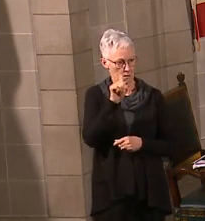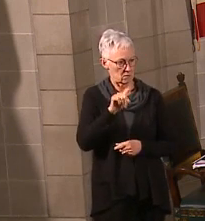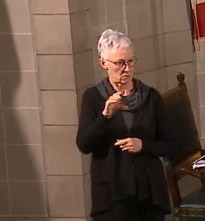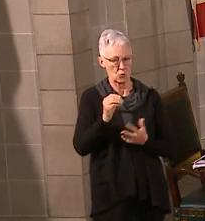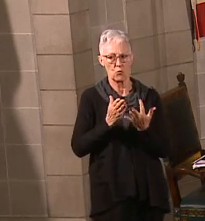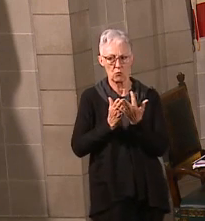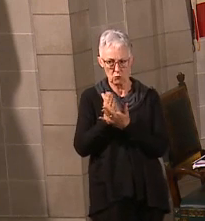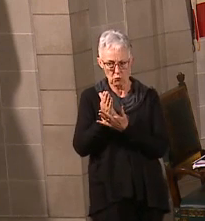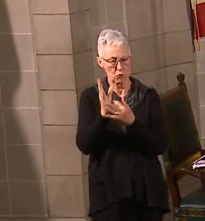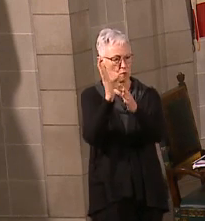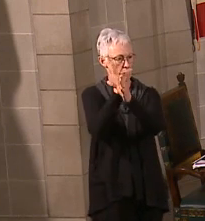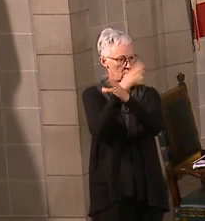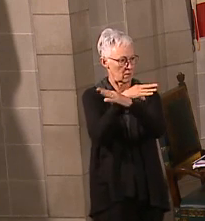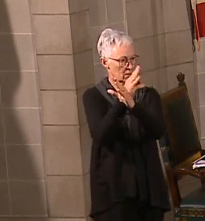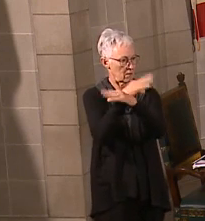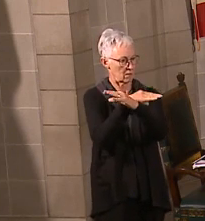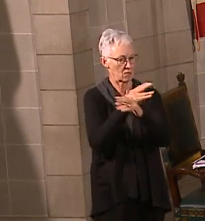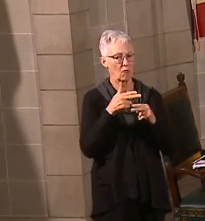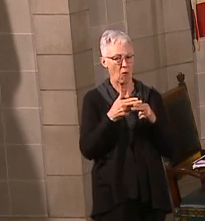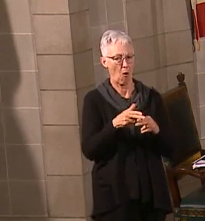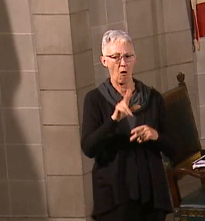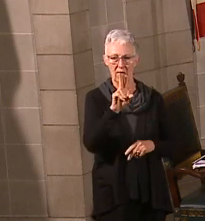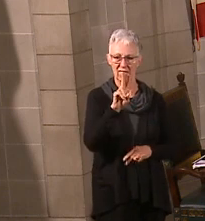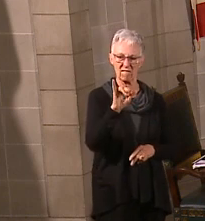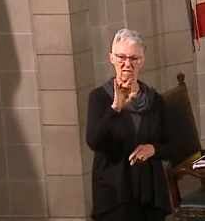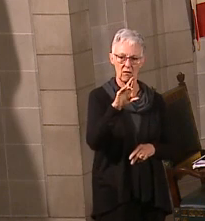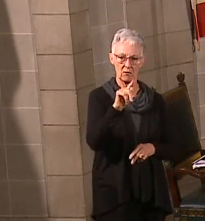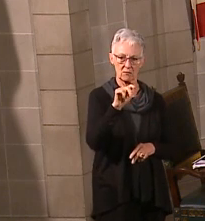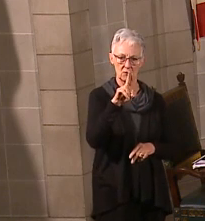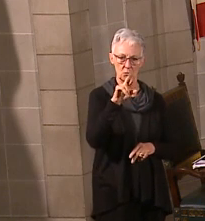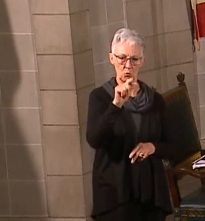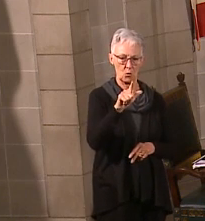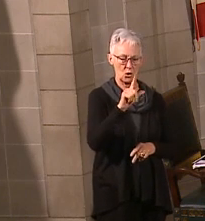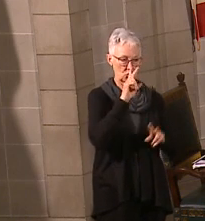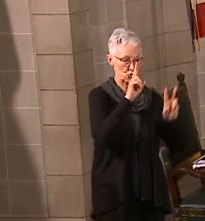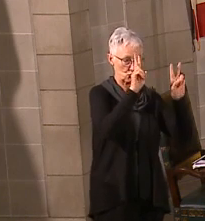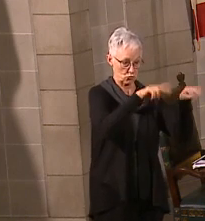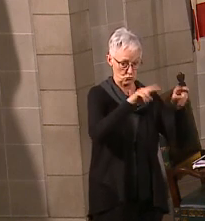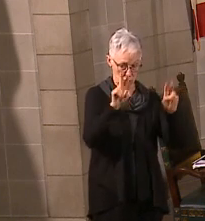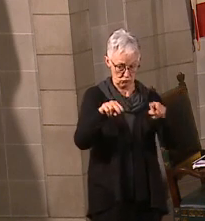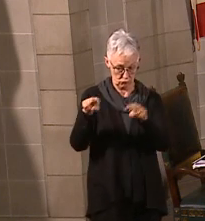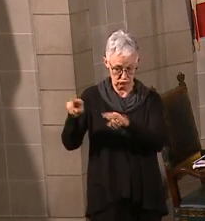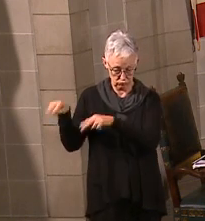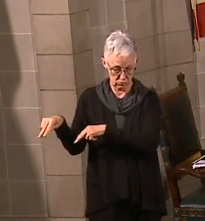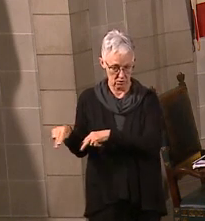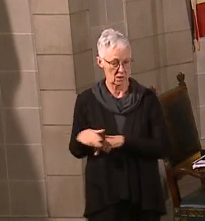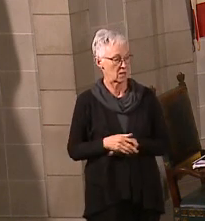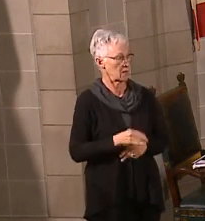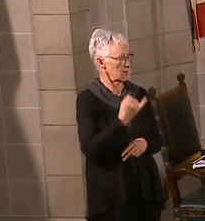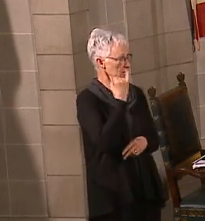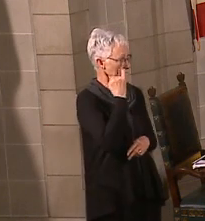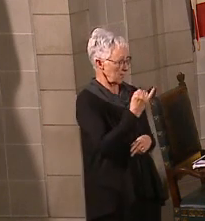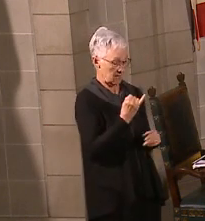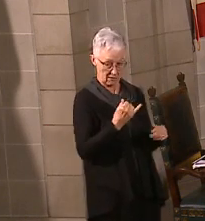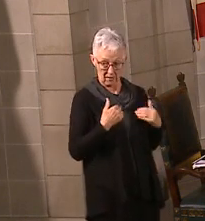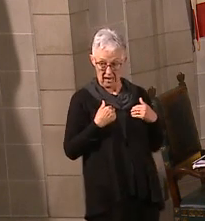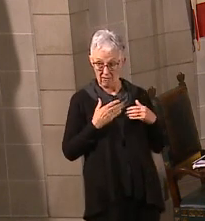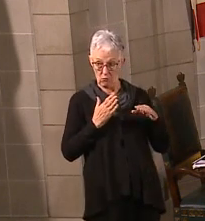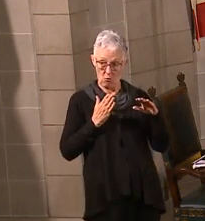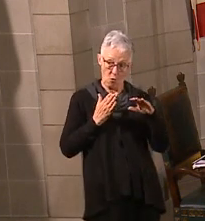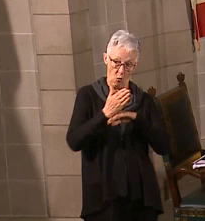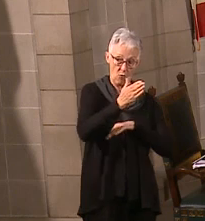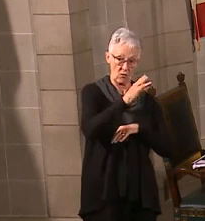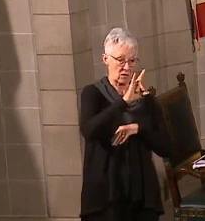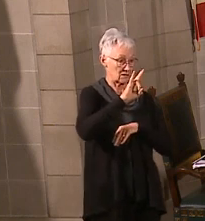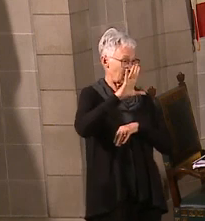about announcing these virtual tours that we're going to be giving out. Now, there's more than 75 teachers who want it. We're going to have to do a lottery, so wait and